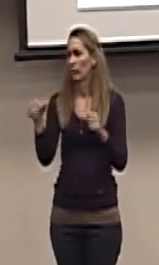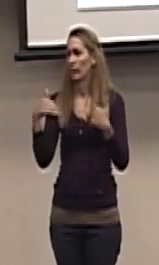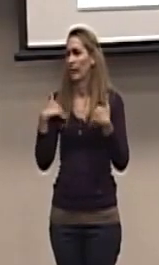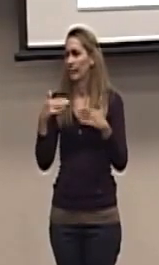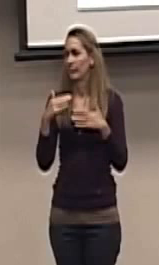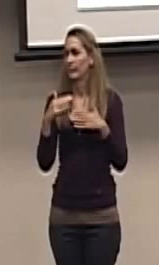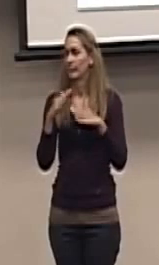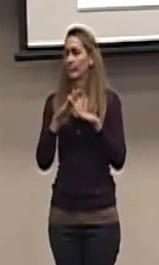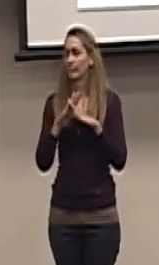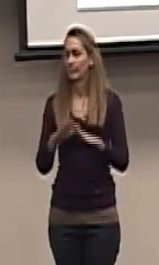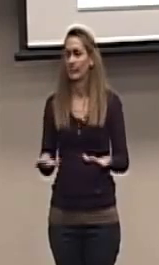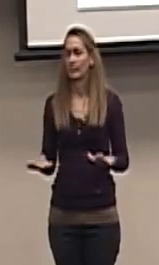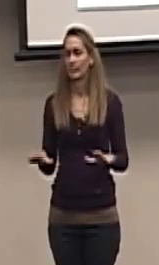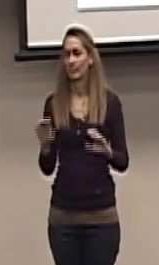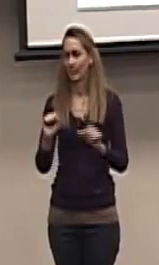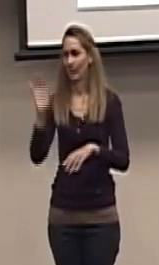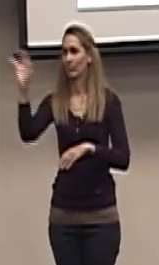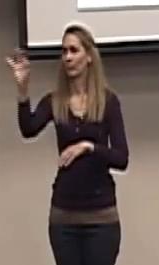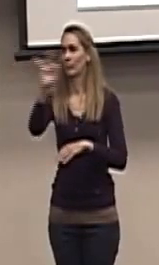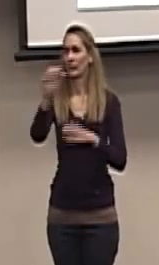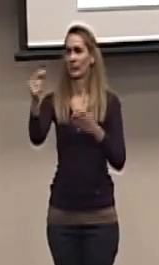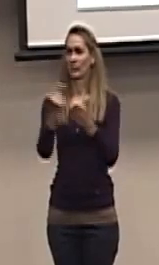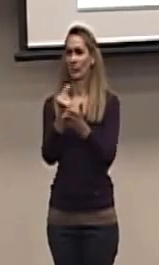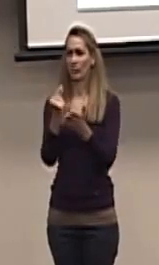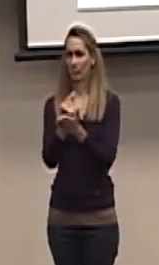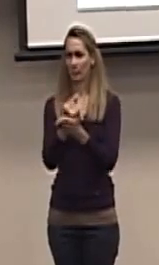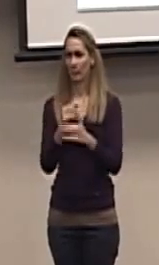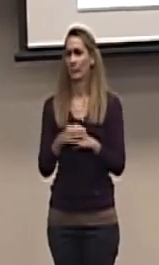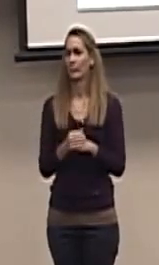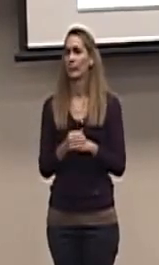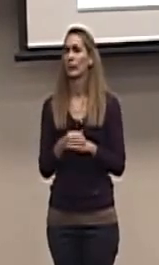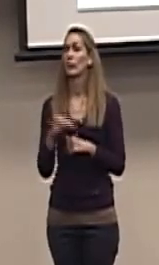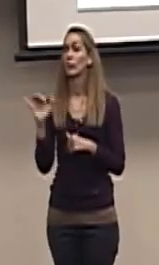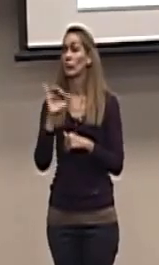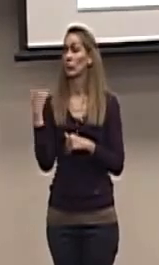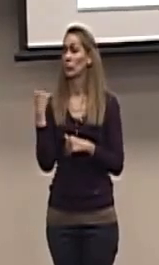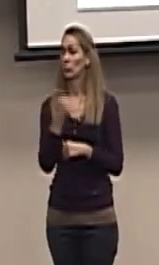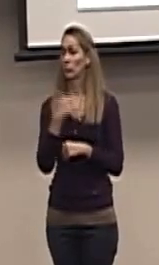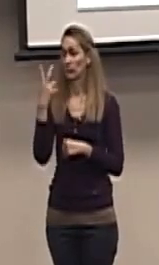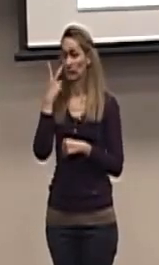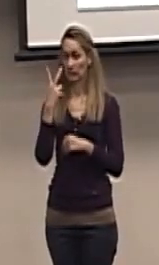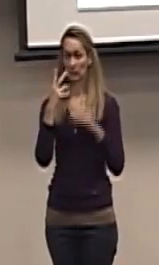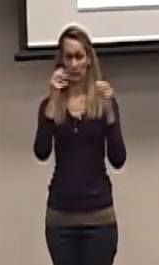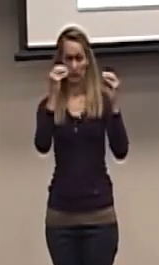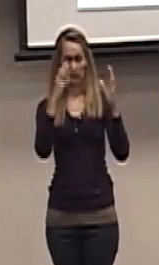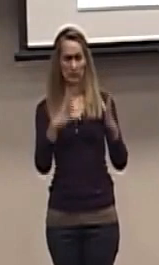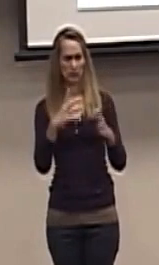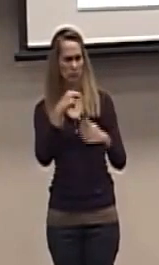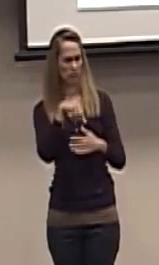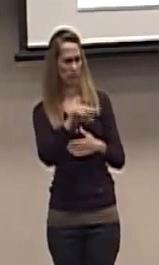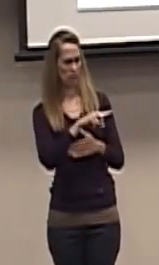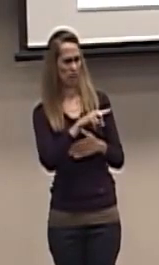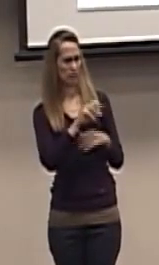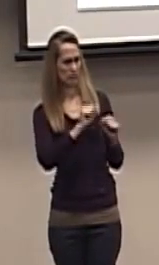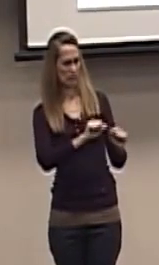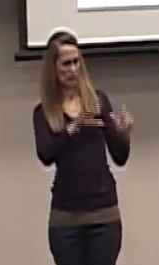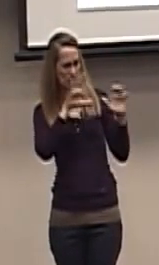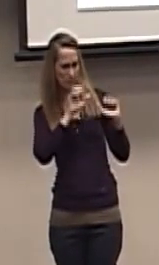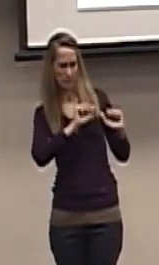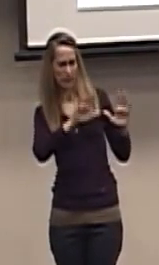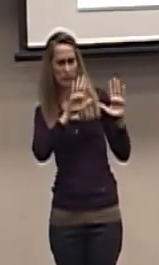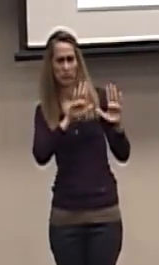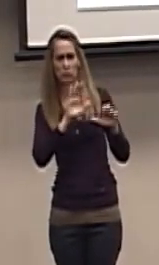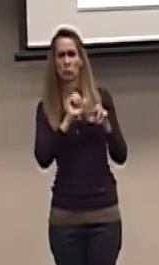to preach the gospel. Besides that, we see the faculty that have sacrificed to work at the Ghana Bible